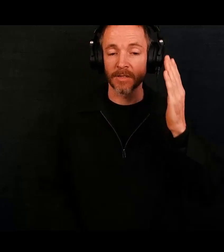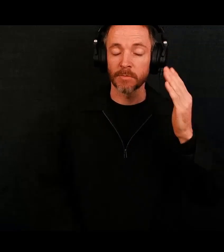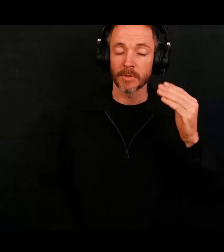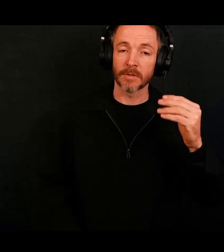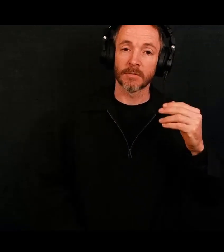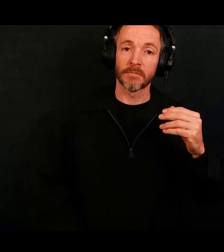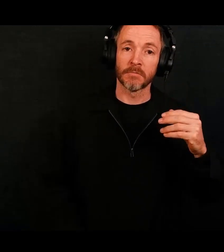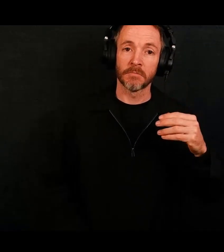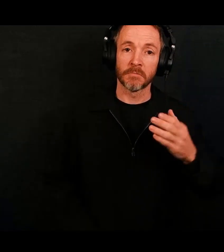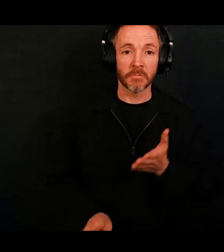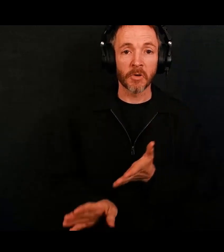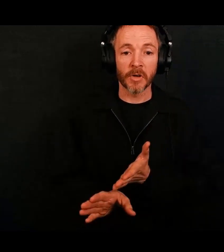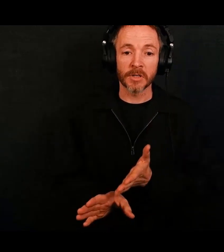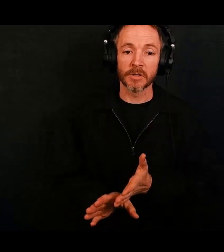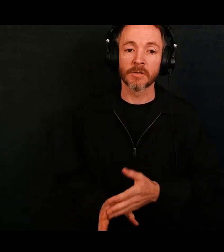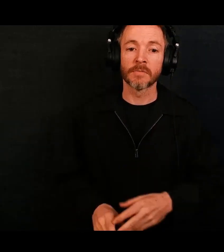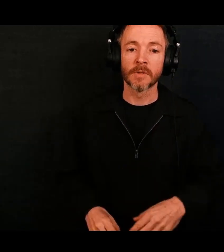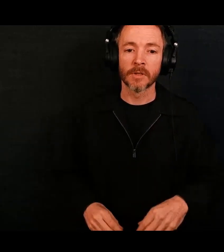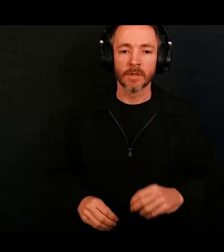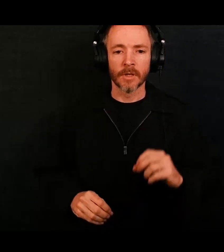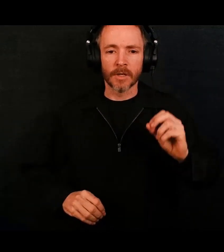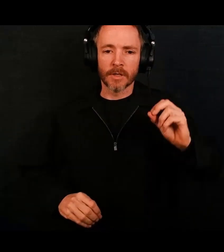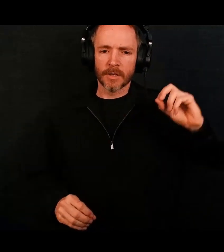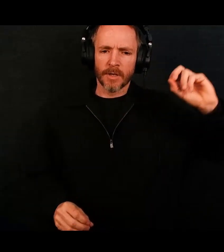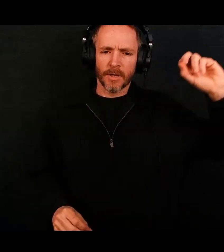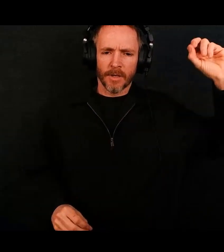Actually seems professional.